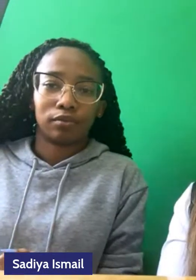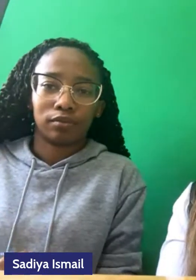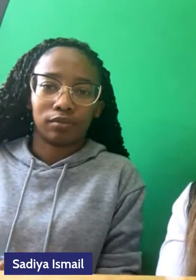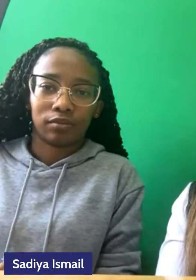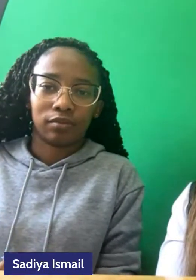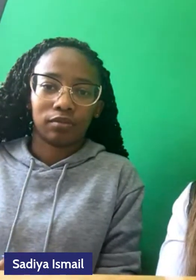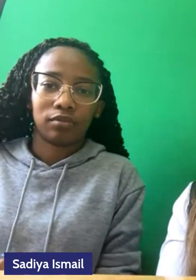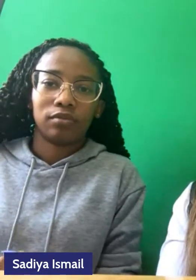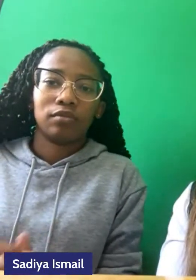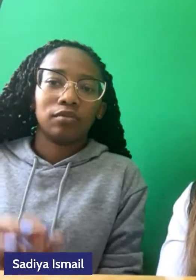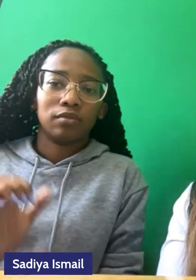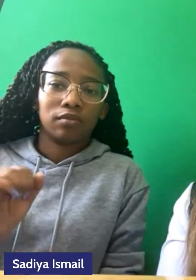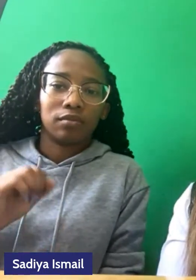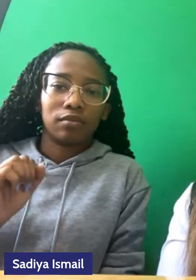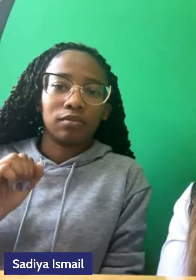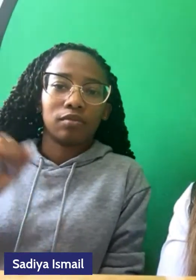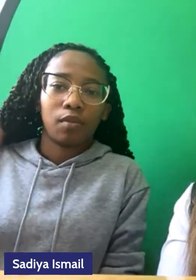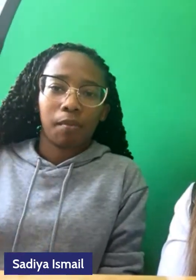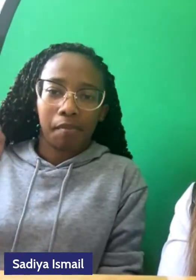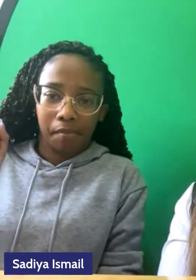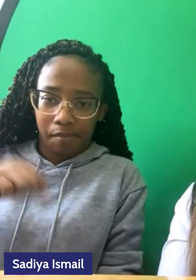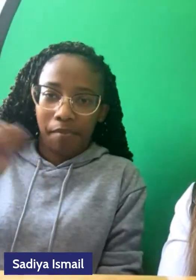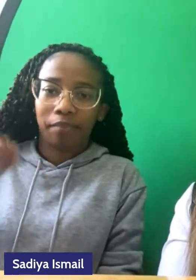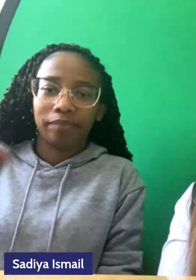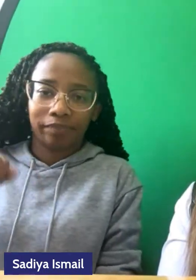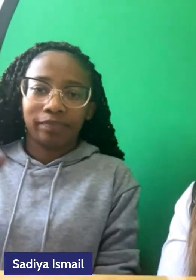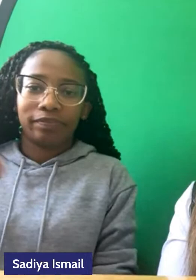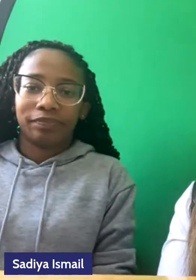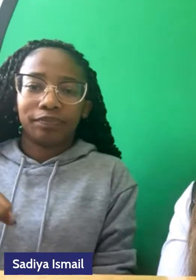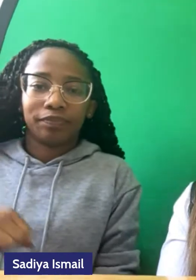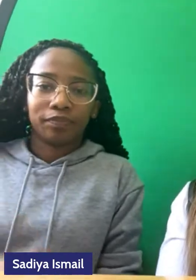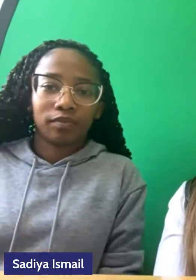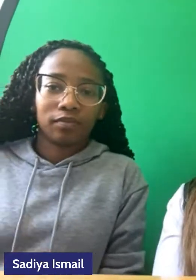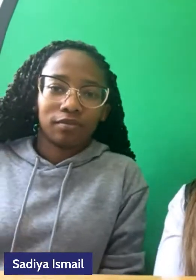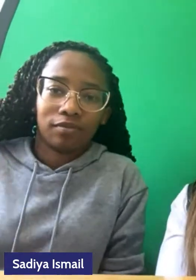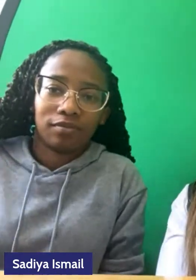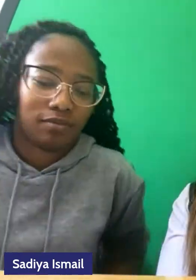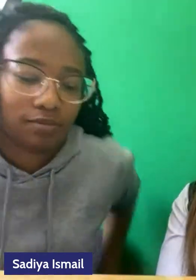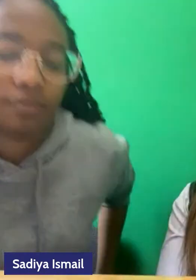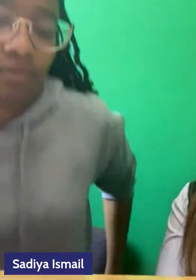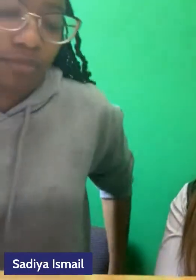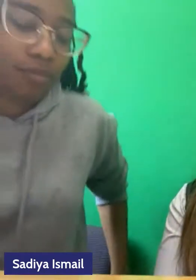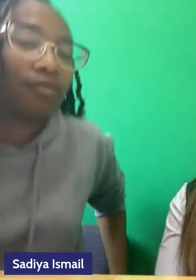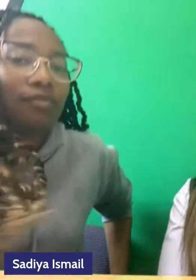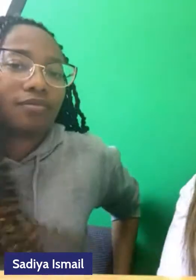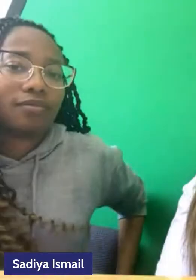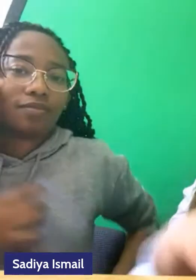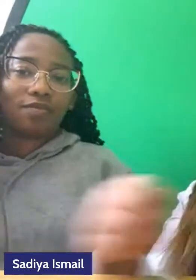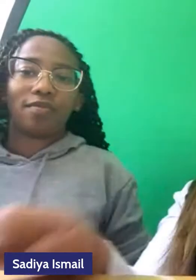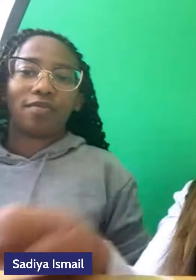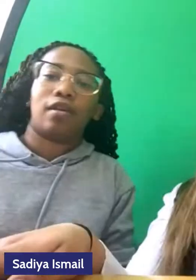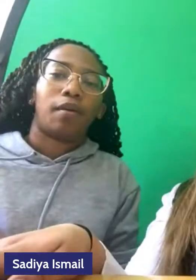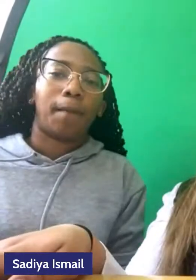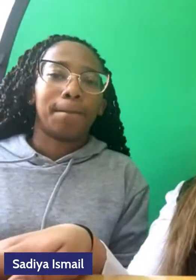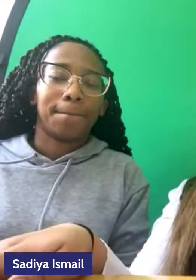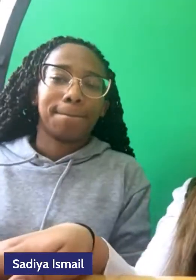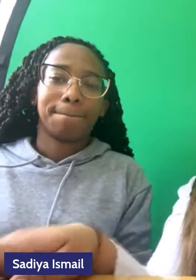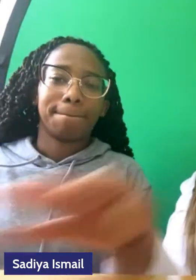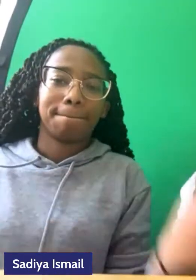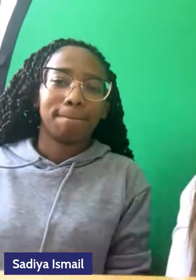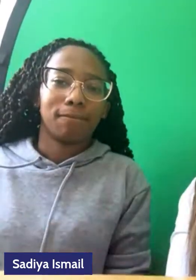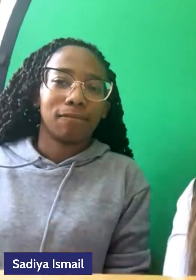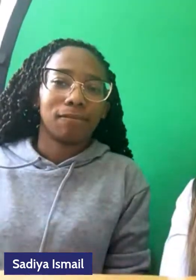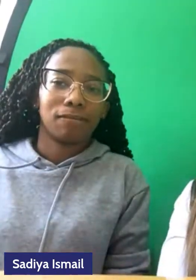you're going to sign as we speak. Uh, Sadia, how long does it take for someone